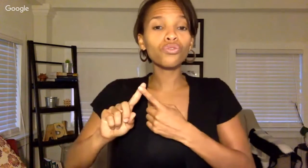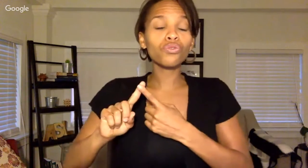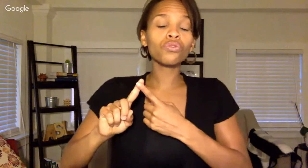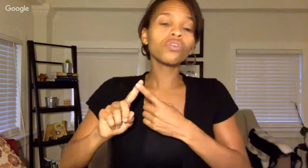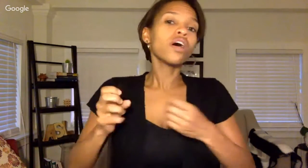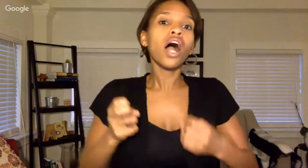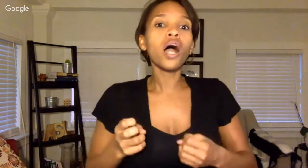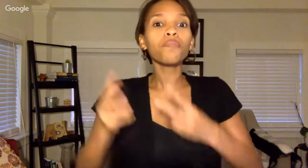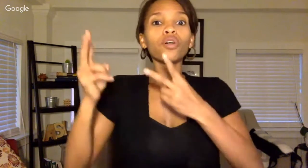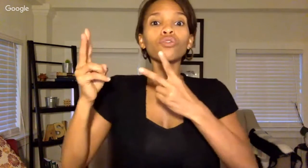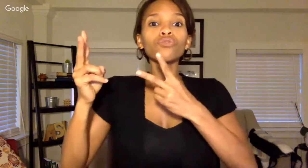to